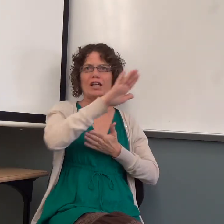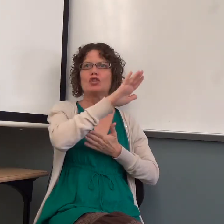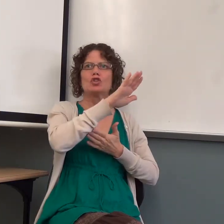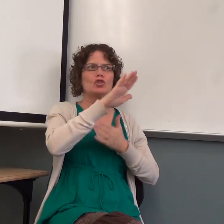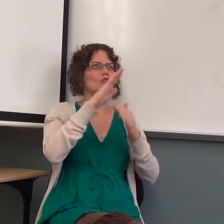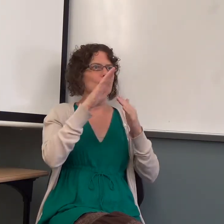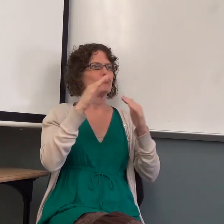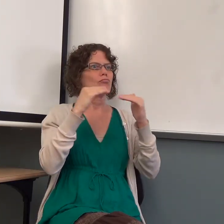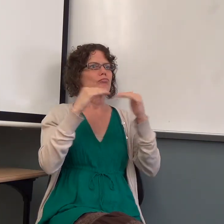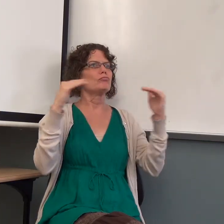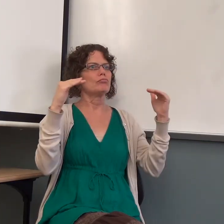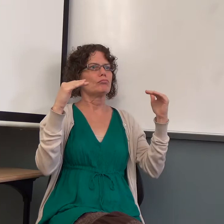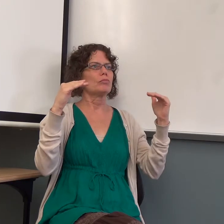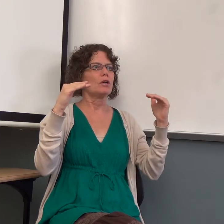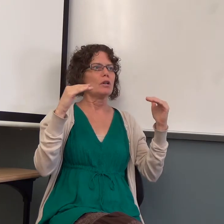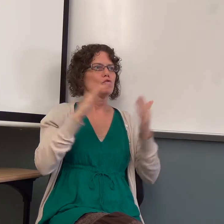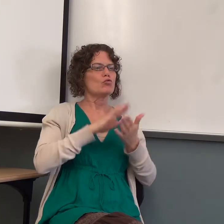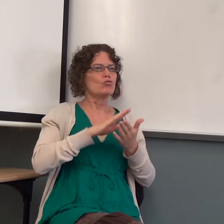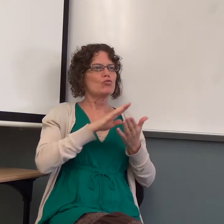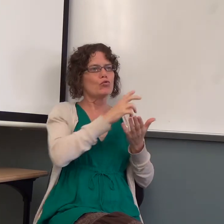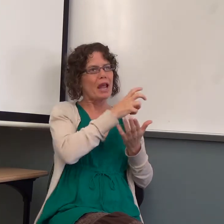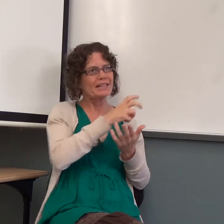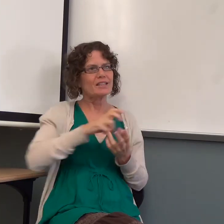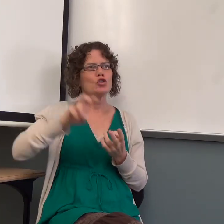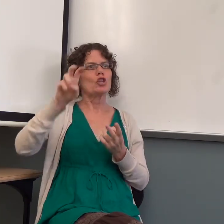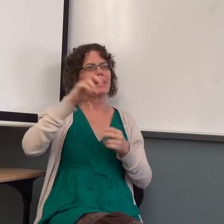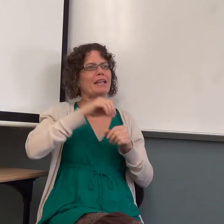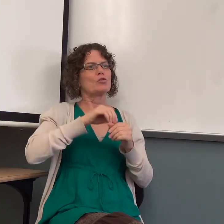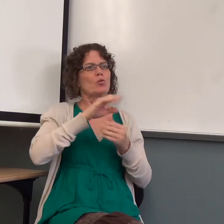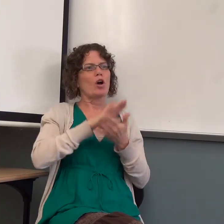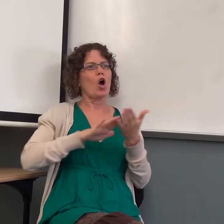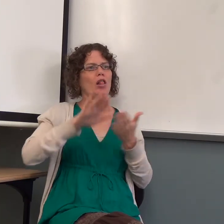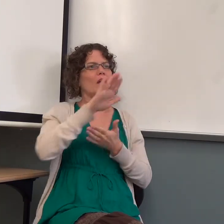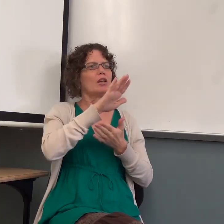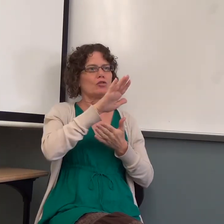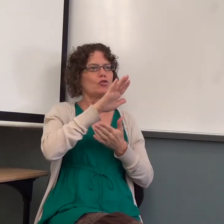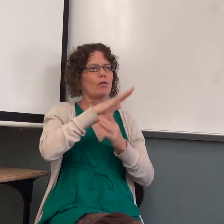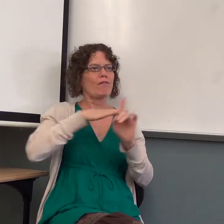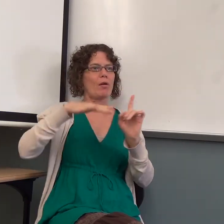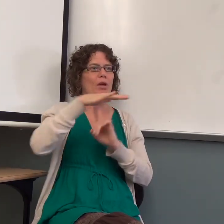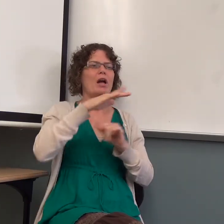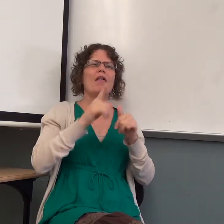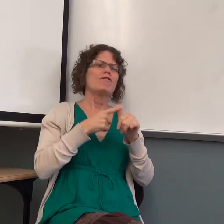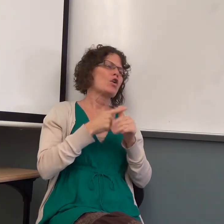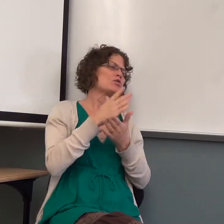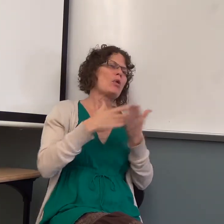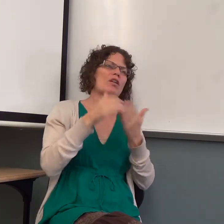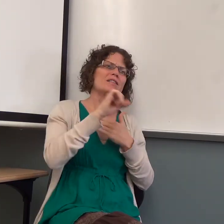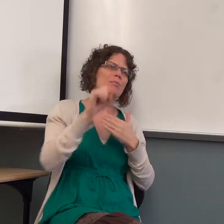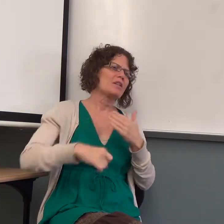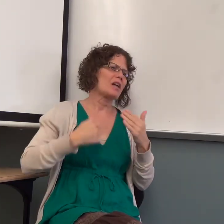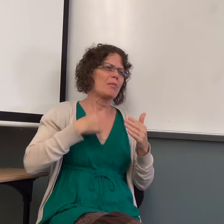class, is transitioning into a college environment. So the first part of the semester, I'm not going to be as diligent or